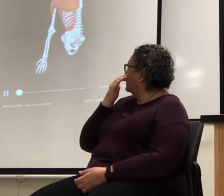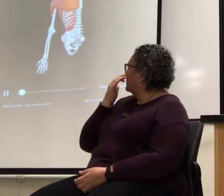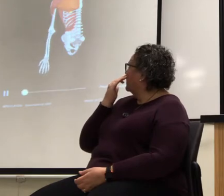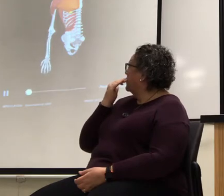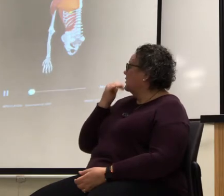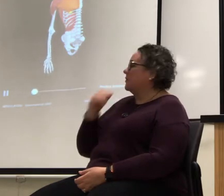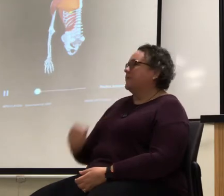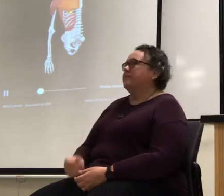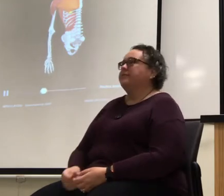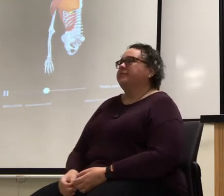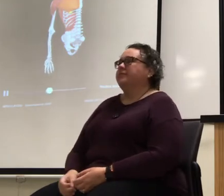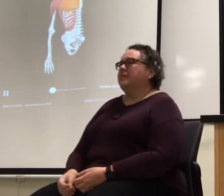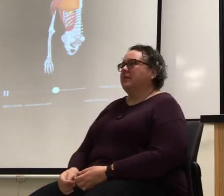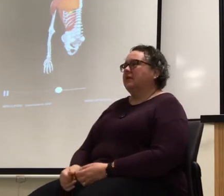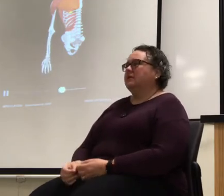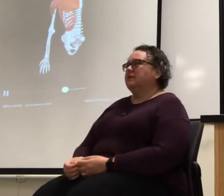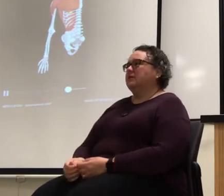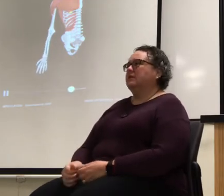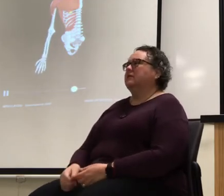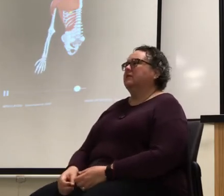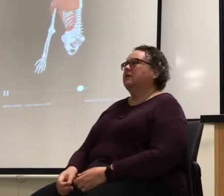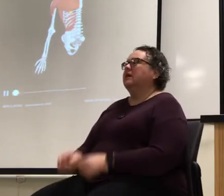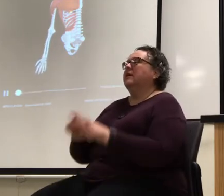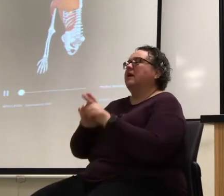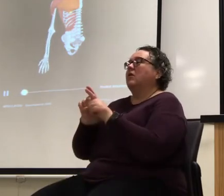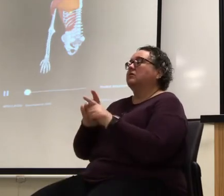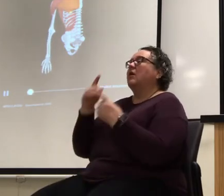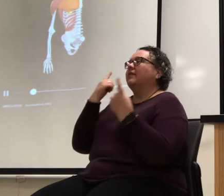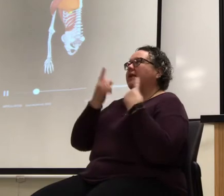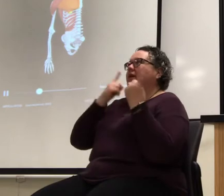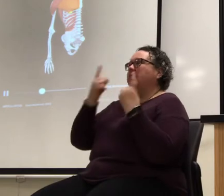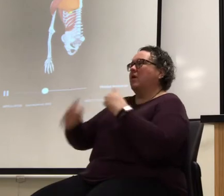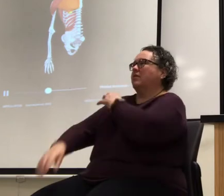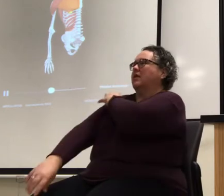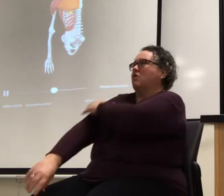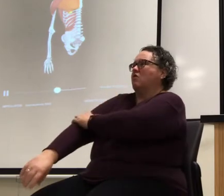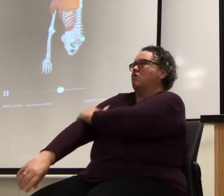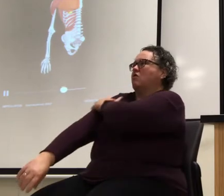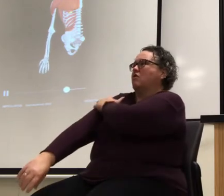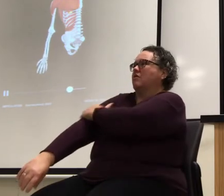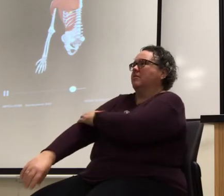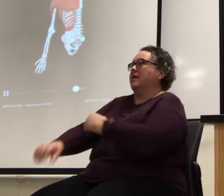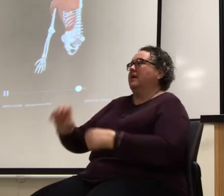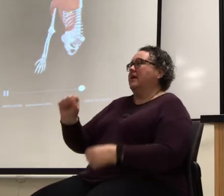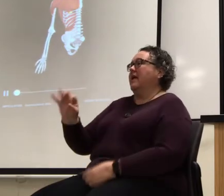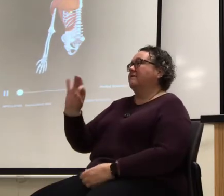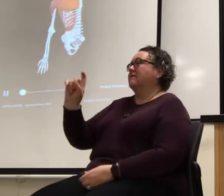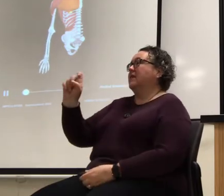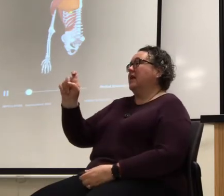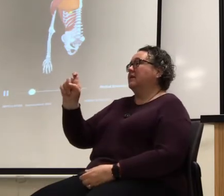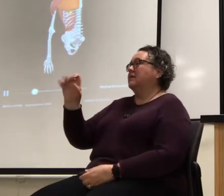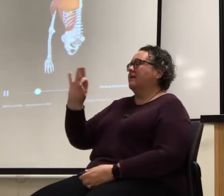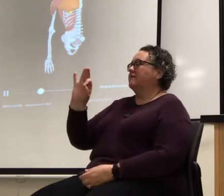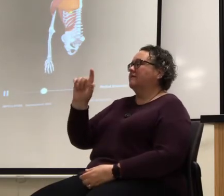shoulder. It can also, well, let's think about the arm. Do you think it could flex or extend the arm? What do you think?